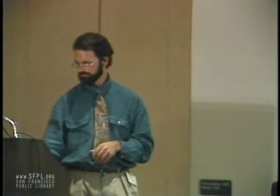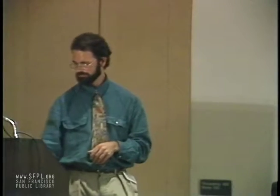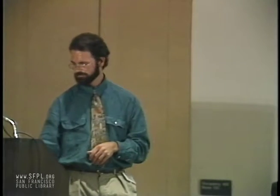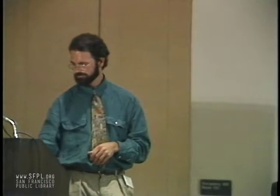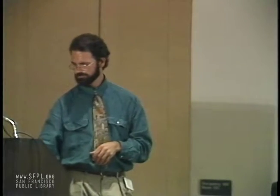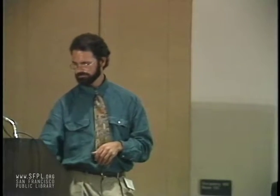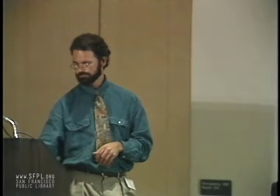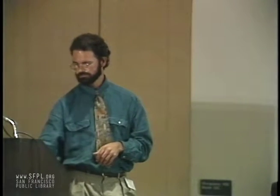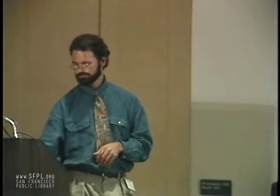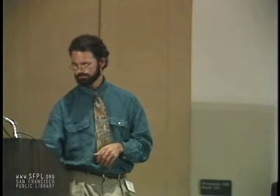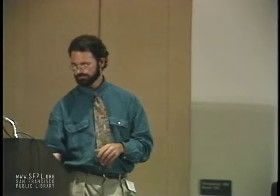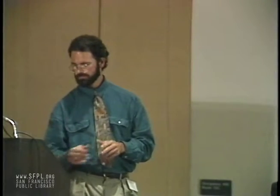communities.